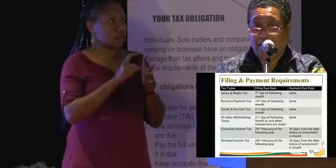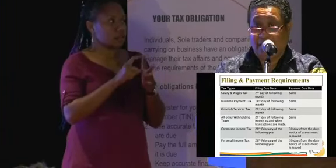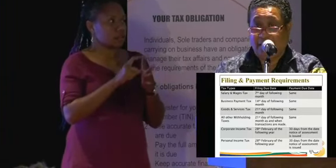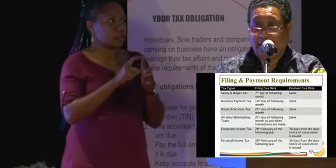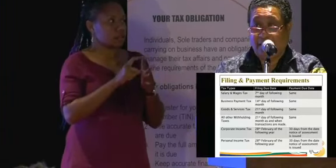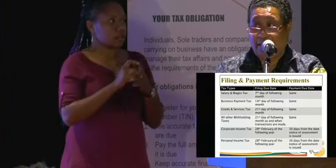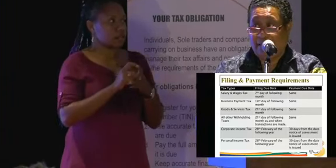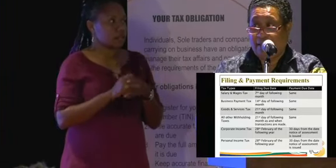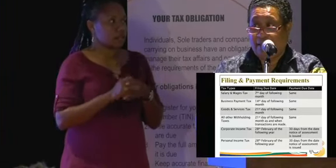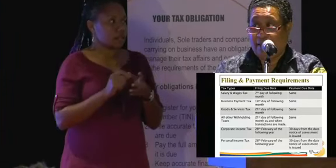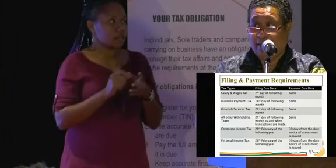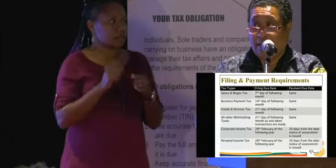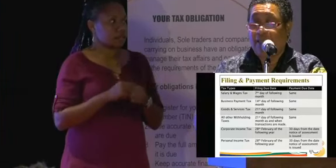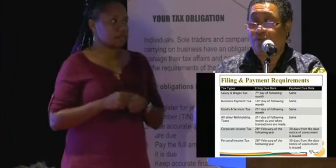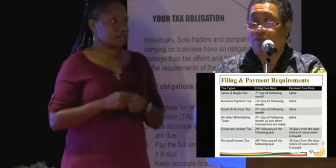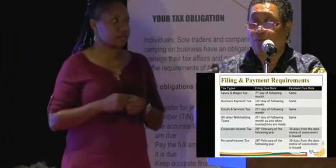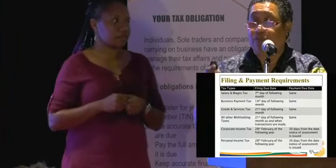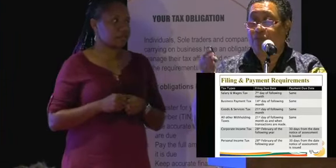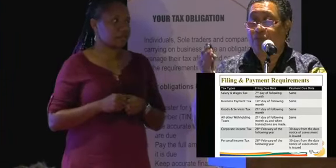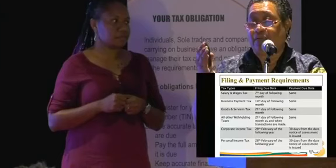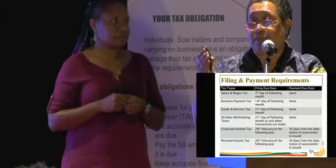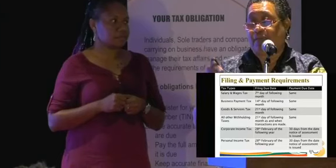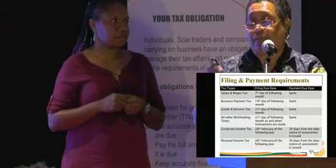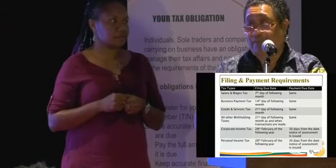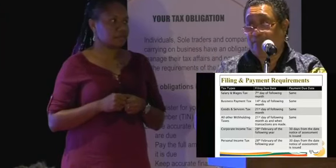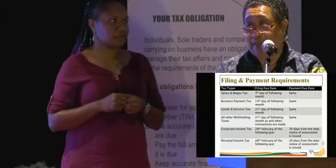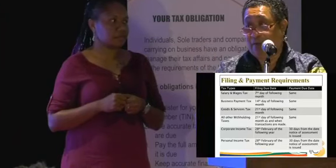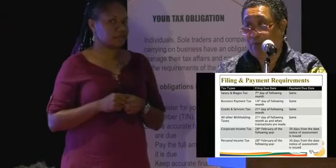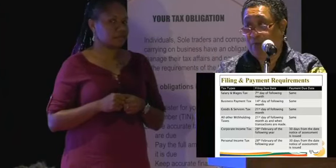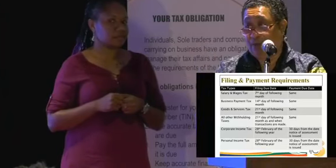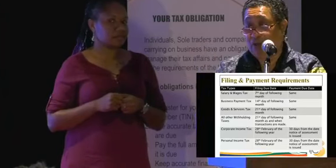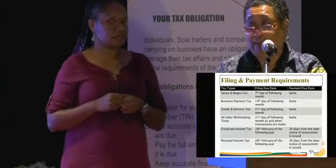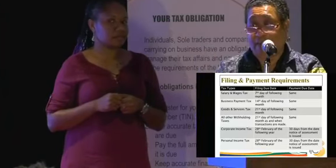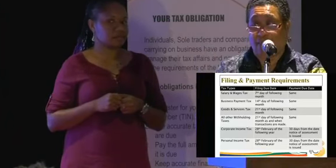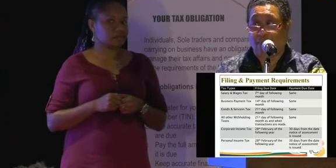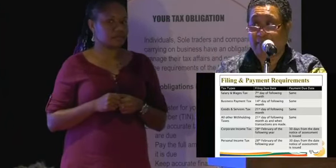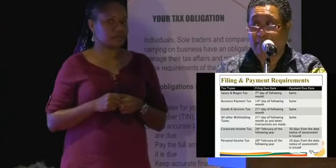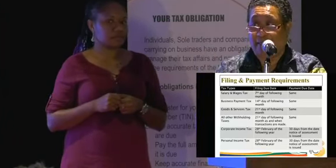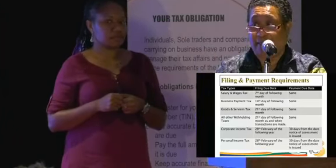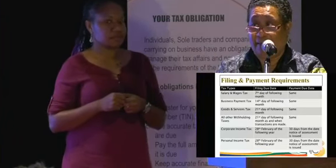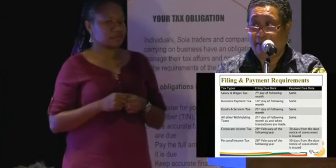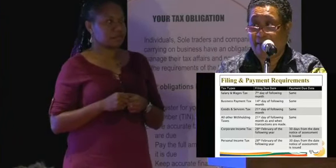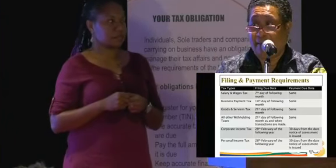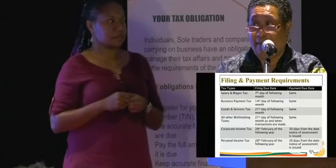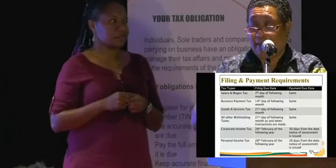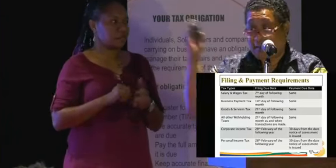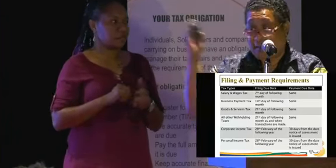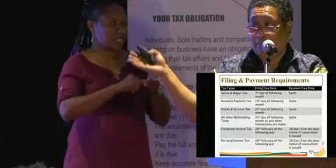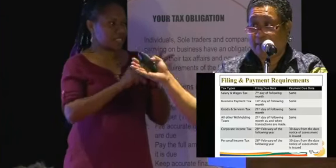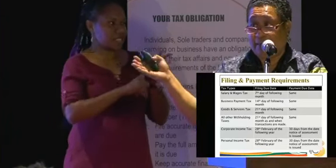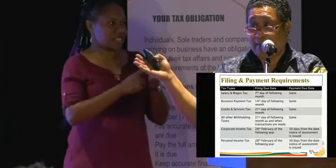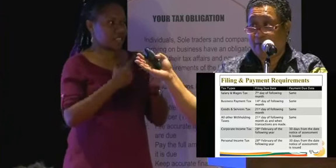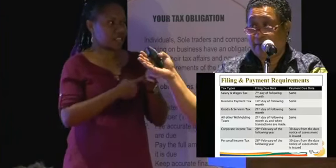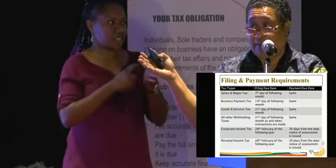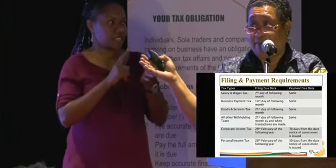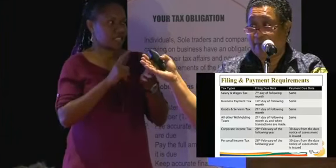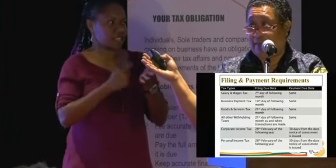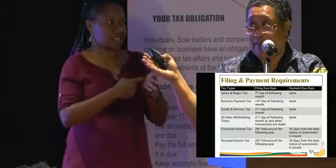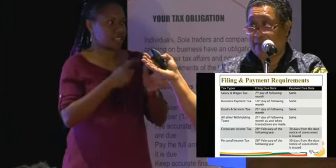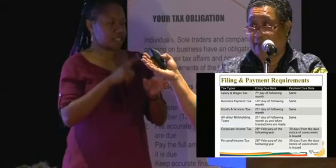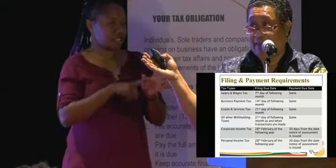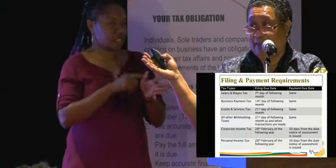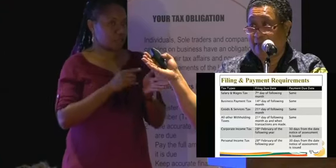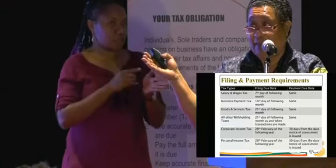account, I have to lodge the first salary wage tax return next month on the